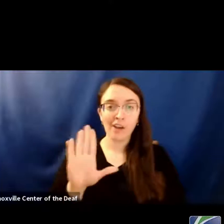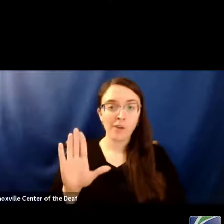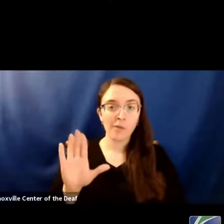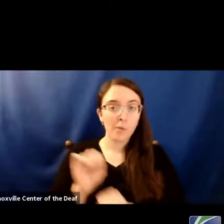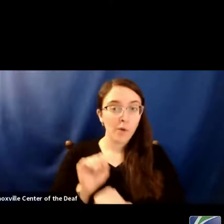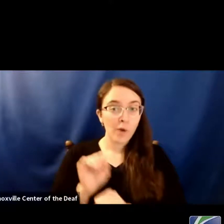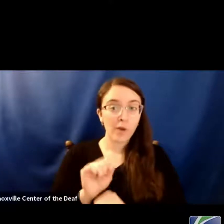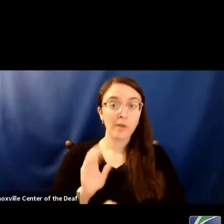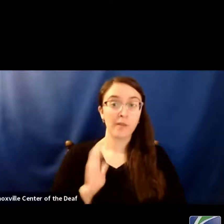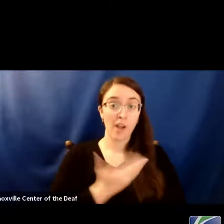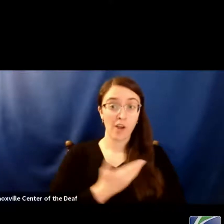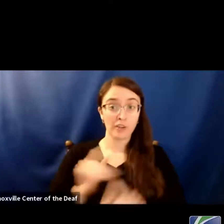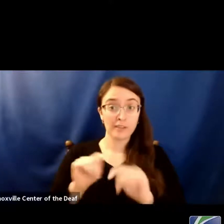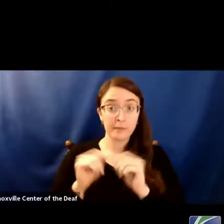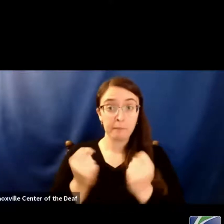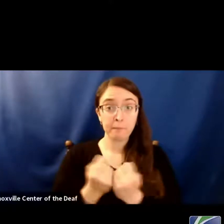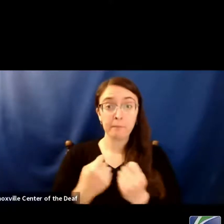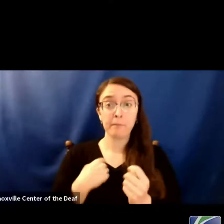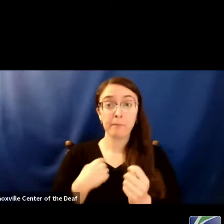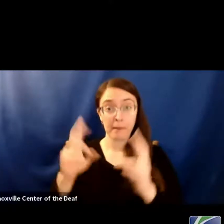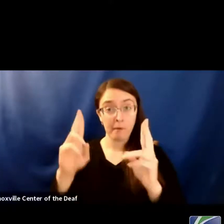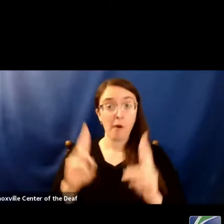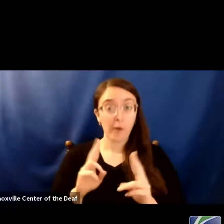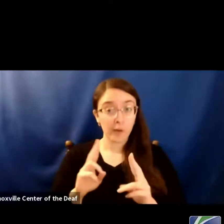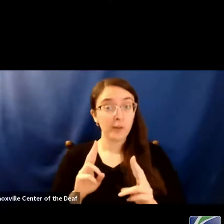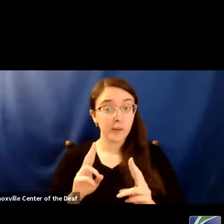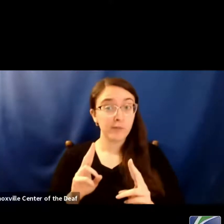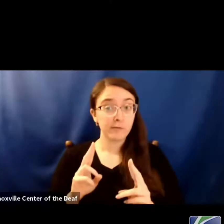and am honored to work alongside with them every day.